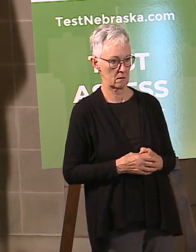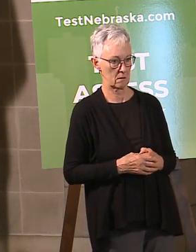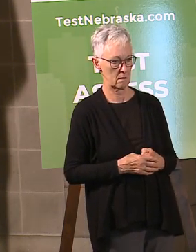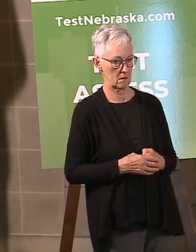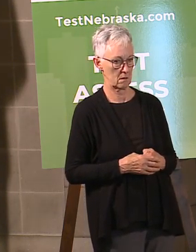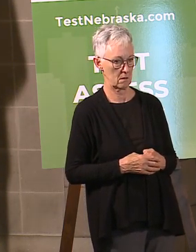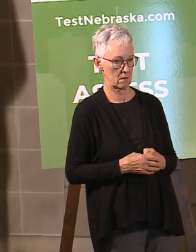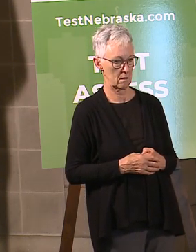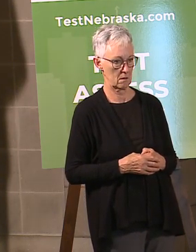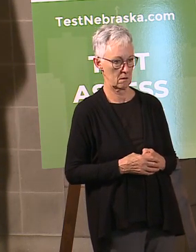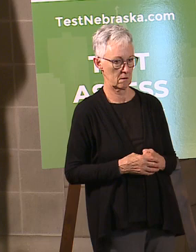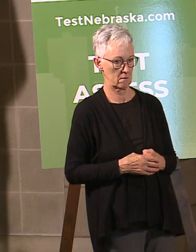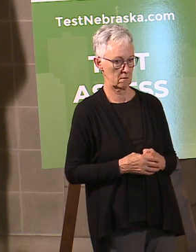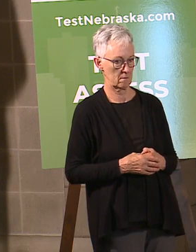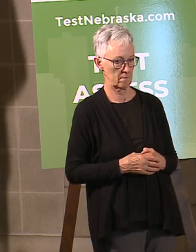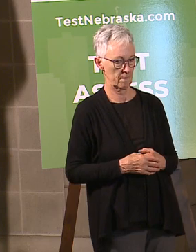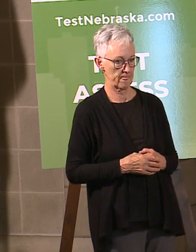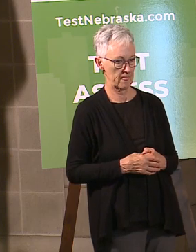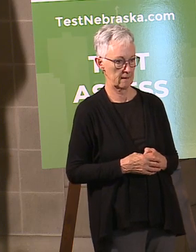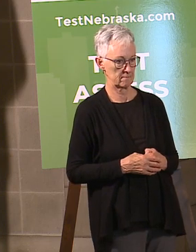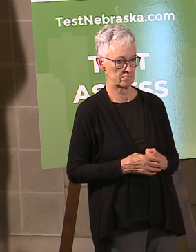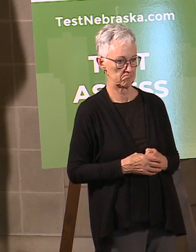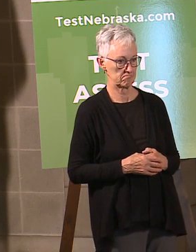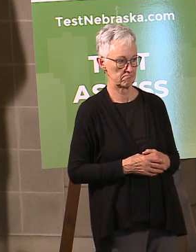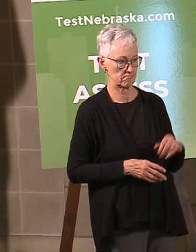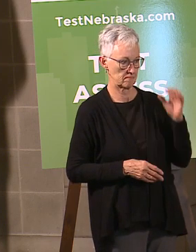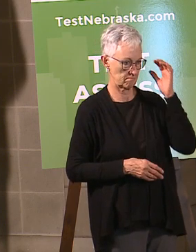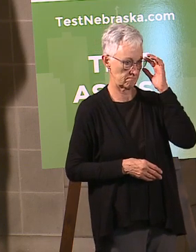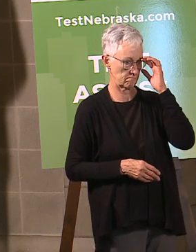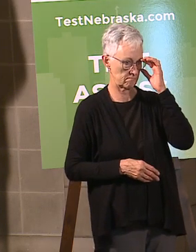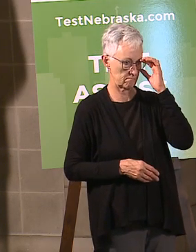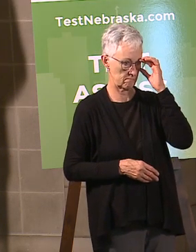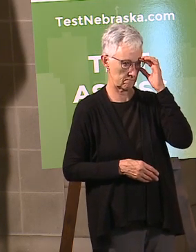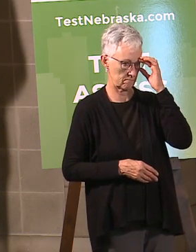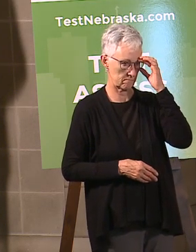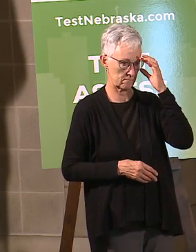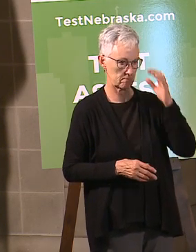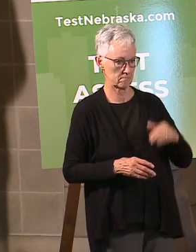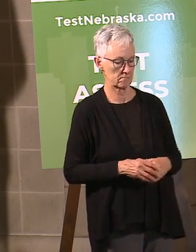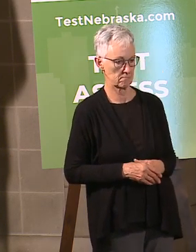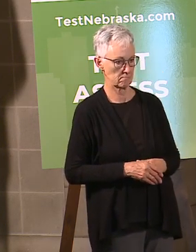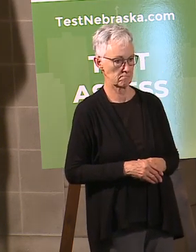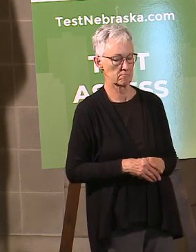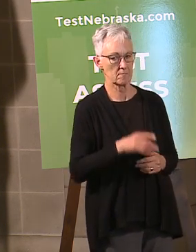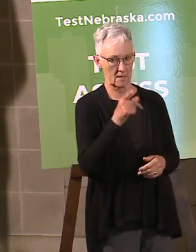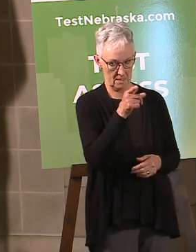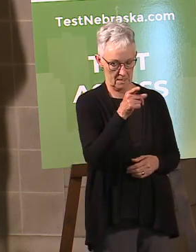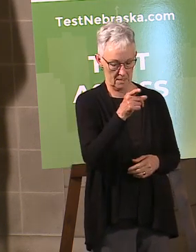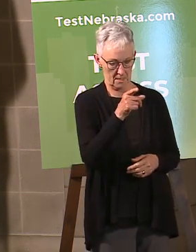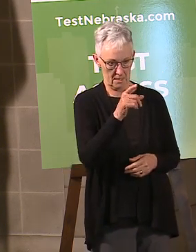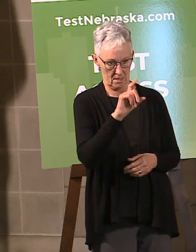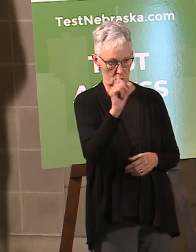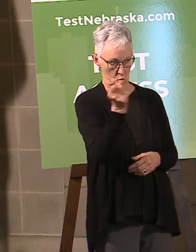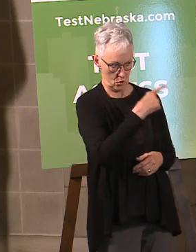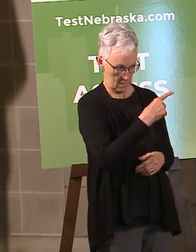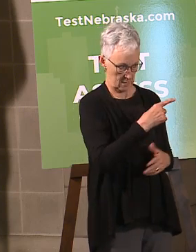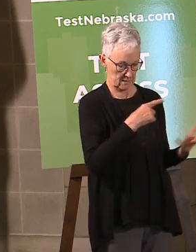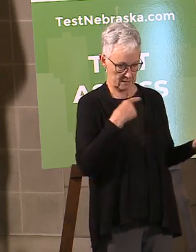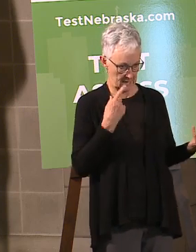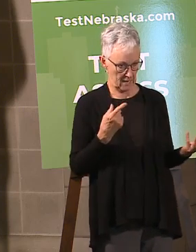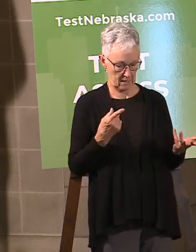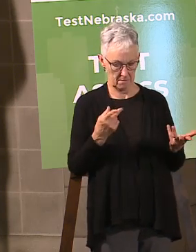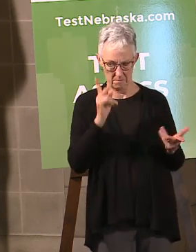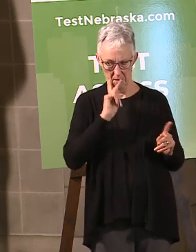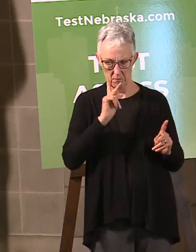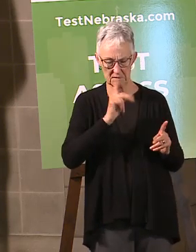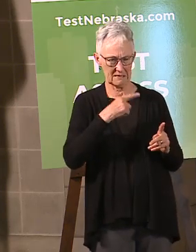relax these DHMs, you're gonna see more infection, more death? So the question was, isn't it a given that you're going to